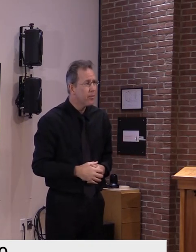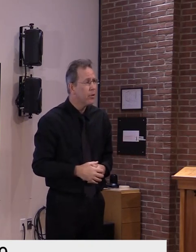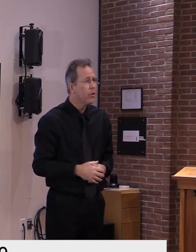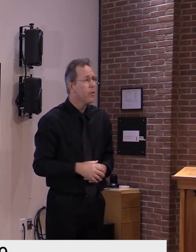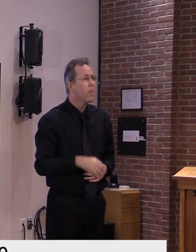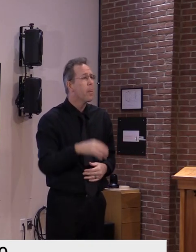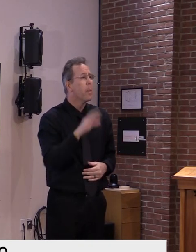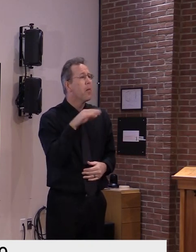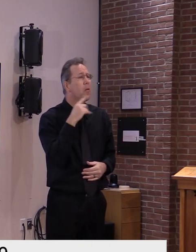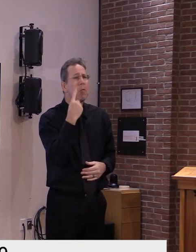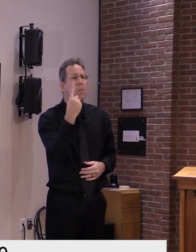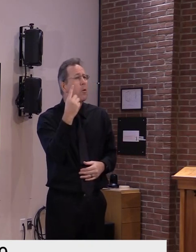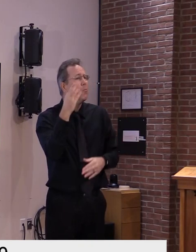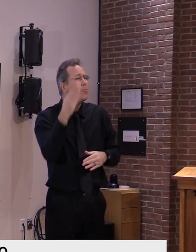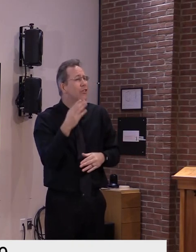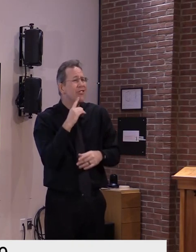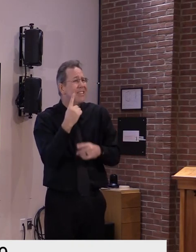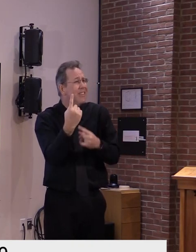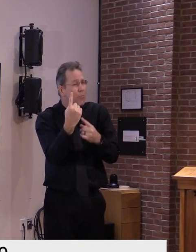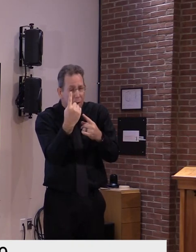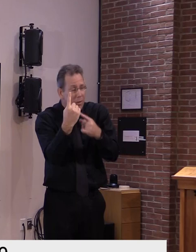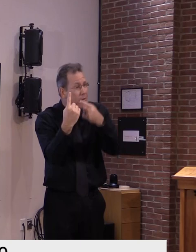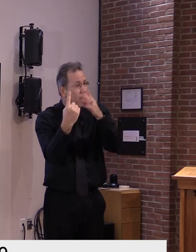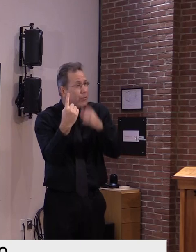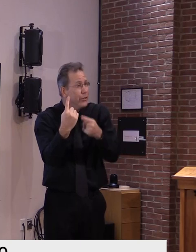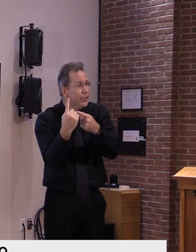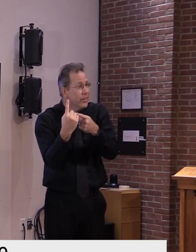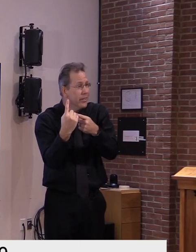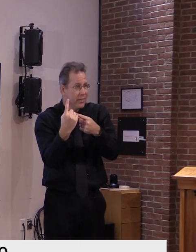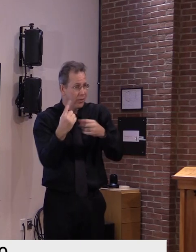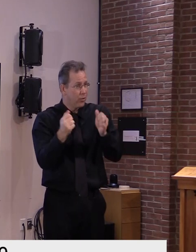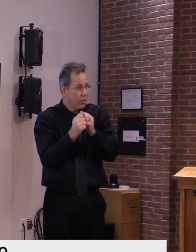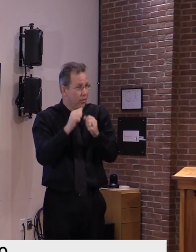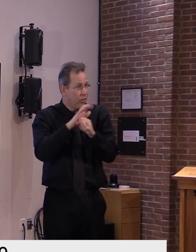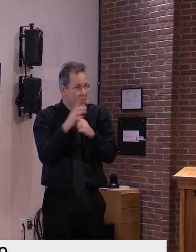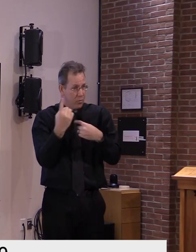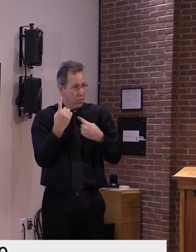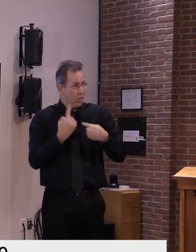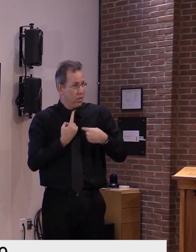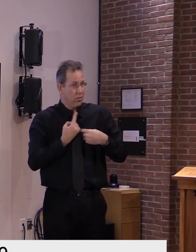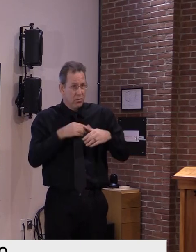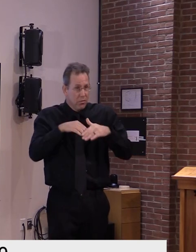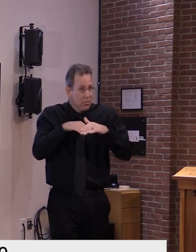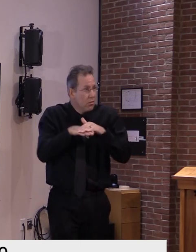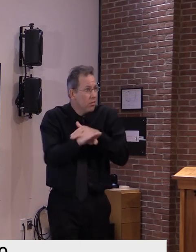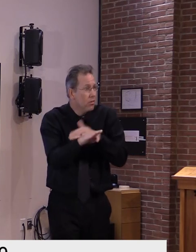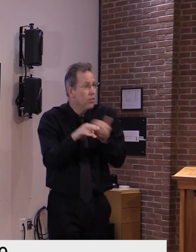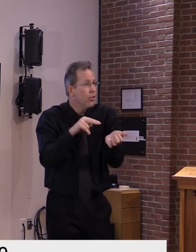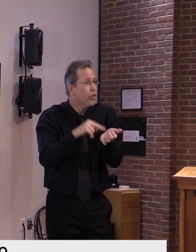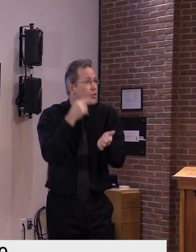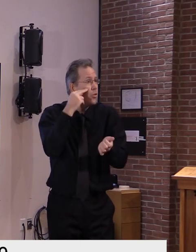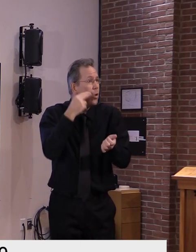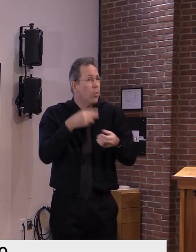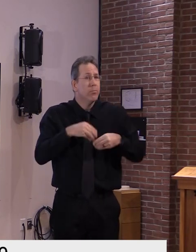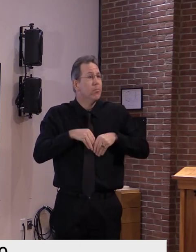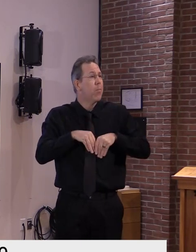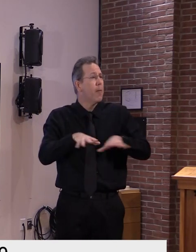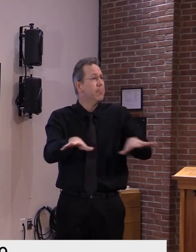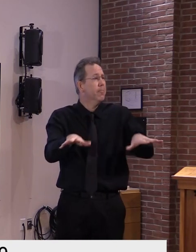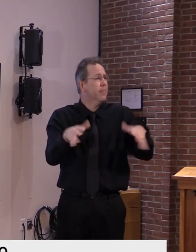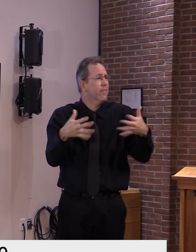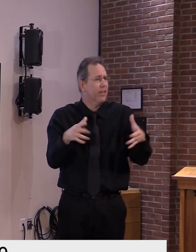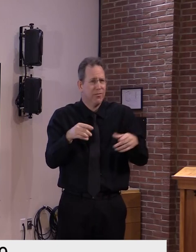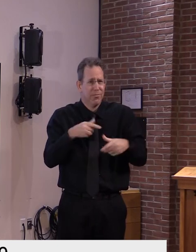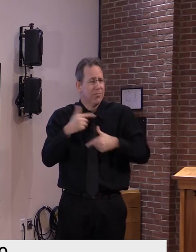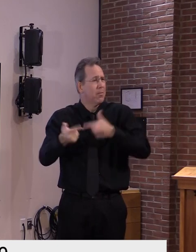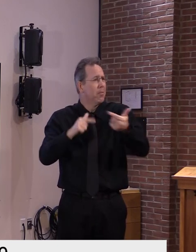spread of virus, even with existing testing and restrictive visitation requirements. Last Friday, I spoke